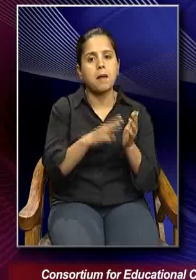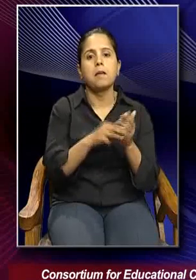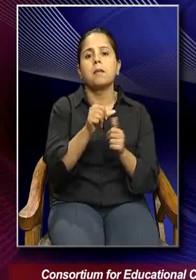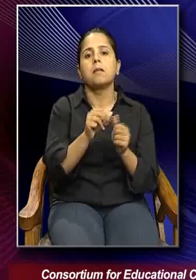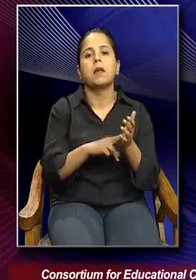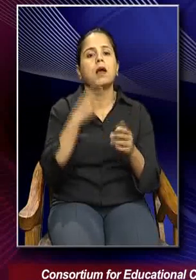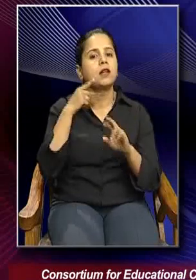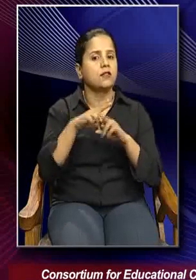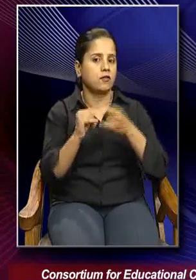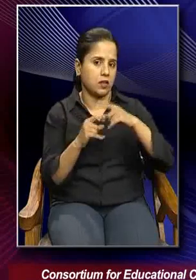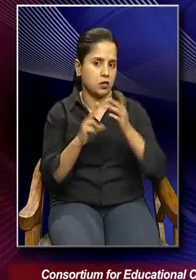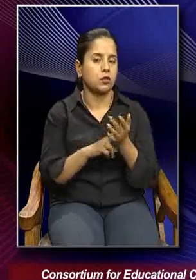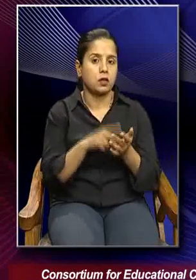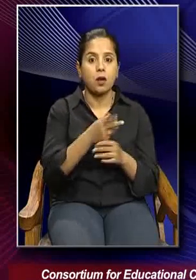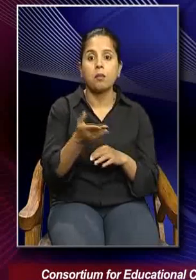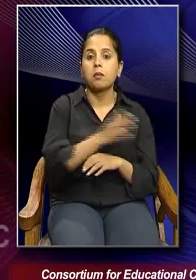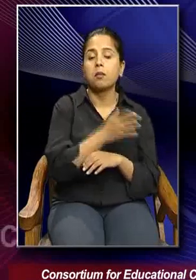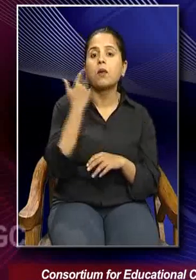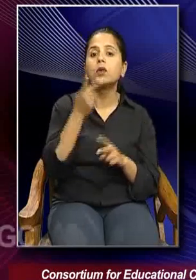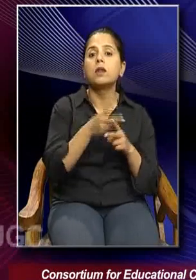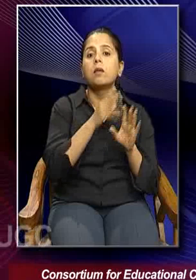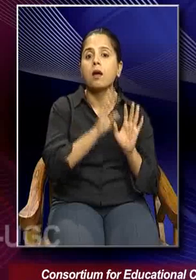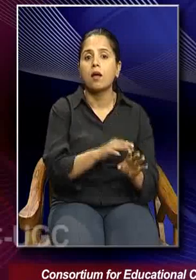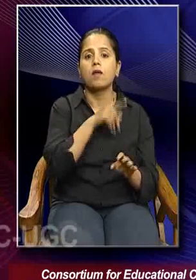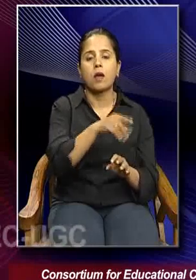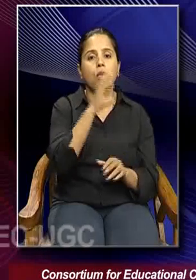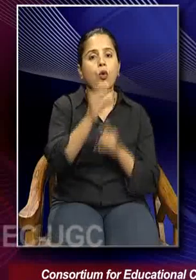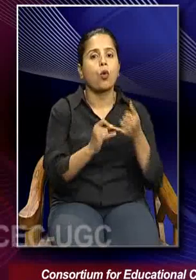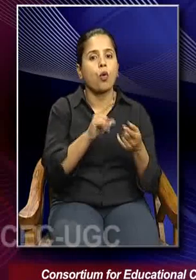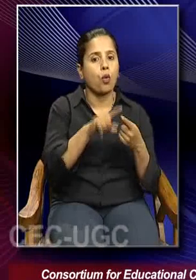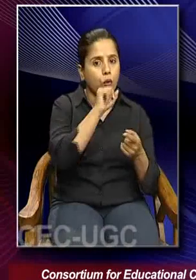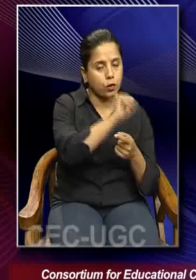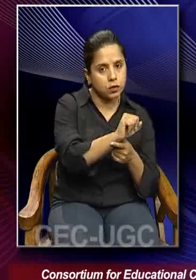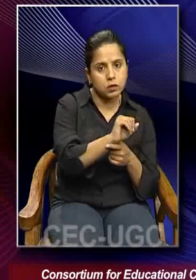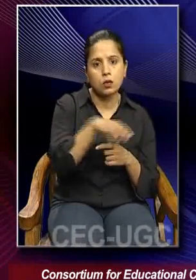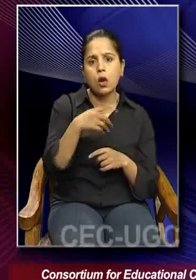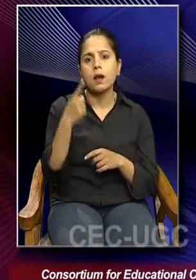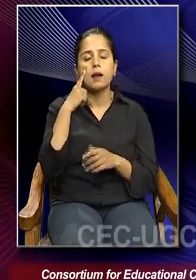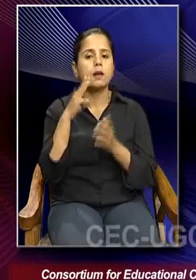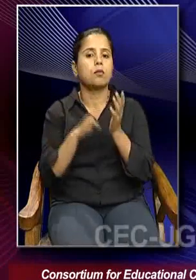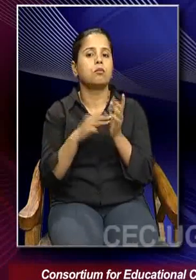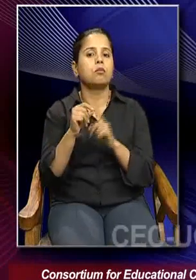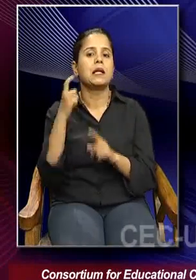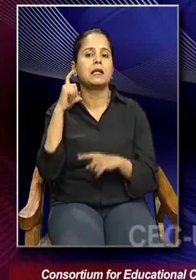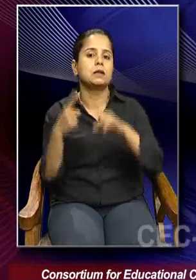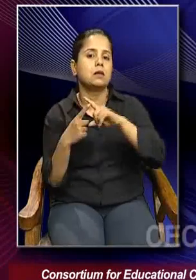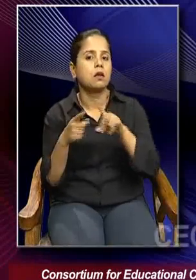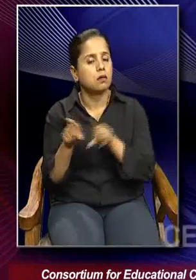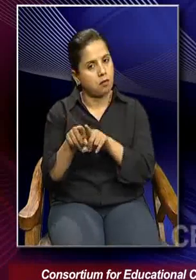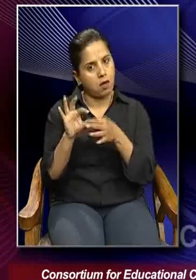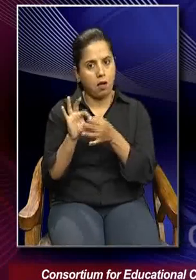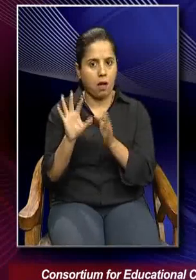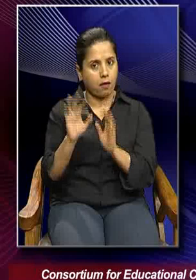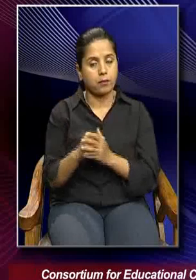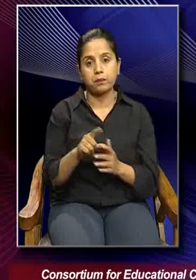because earlier it was existing in the cause in an implicit manner, and